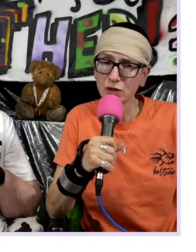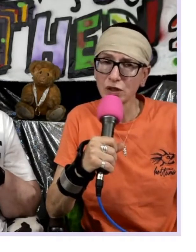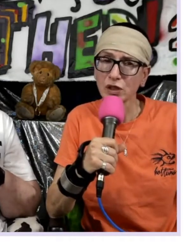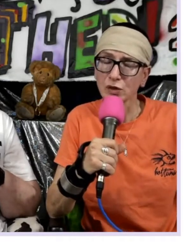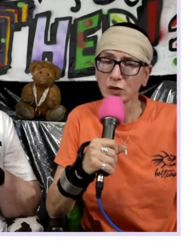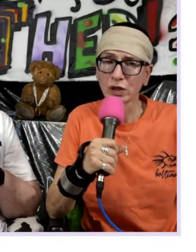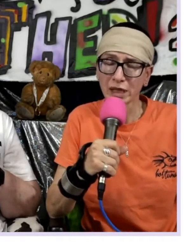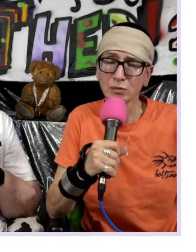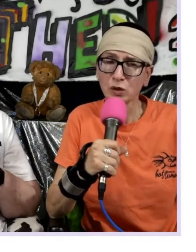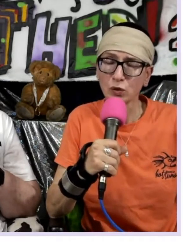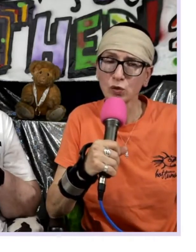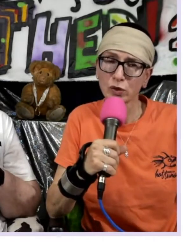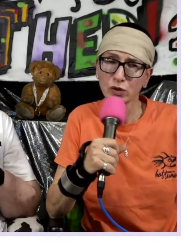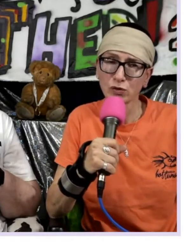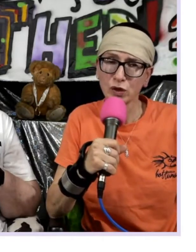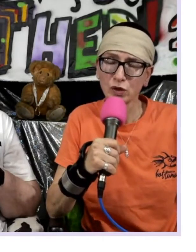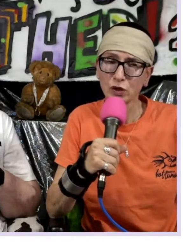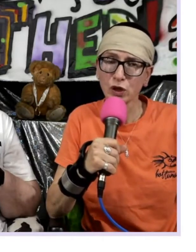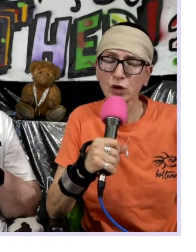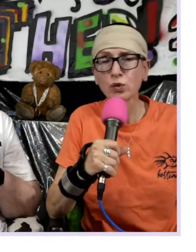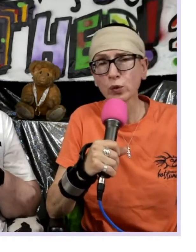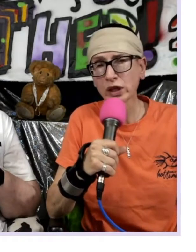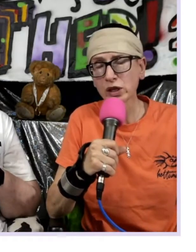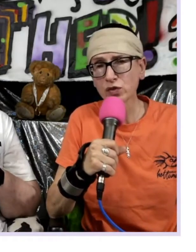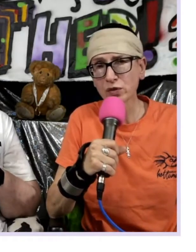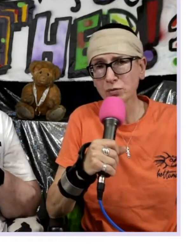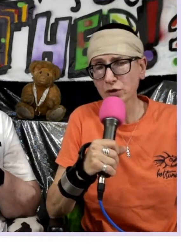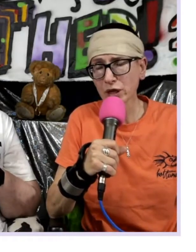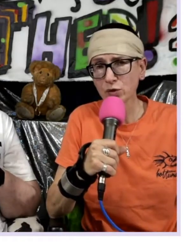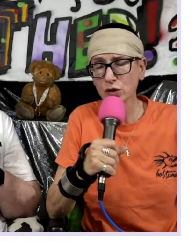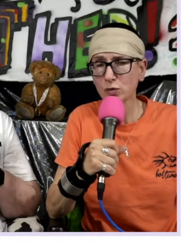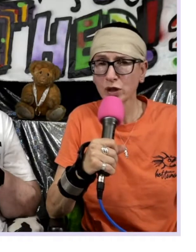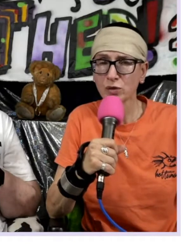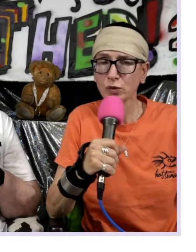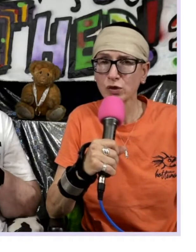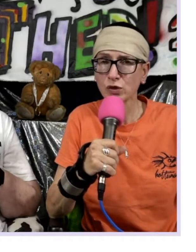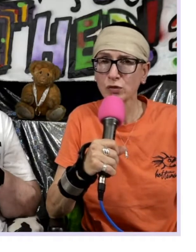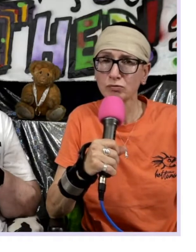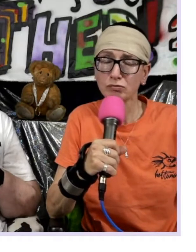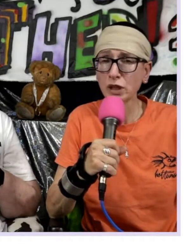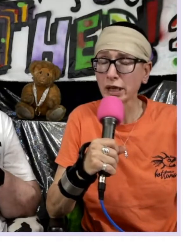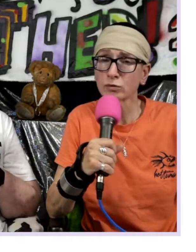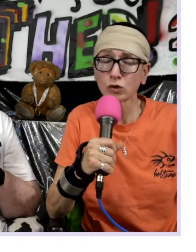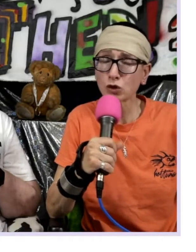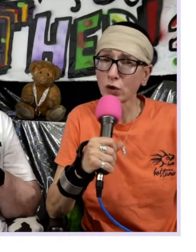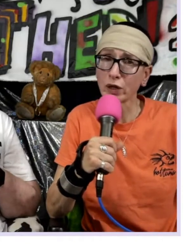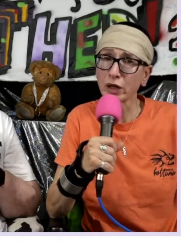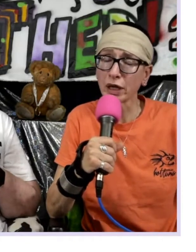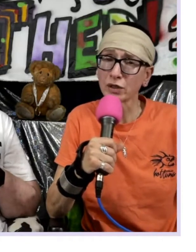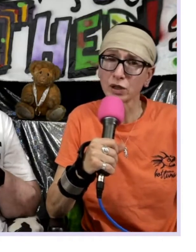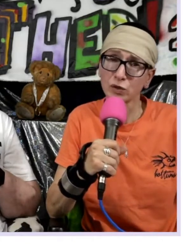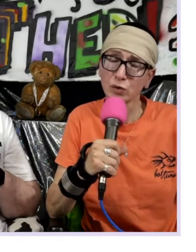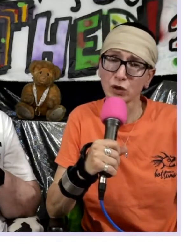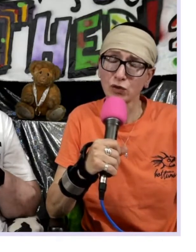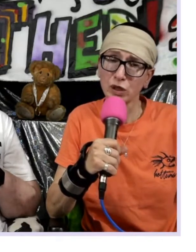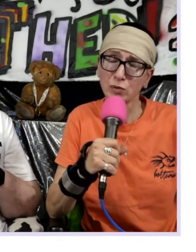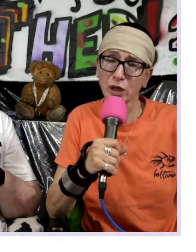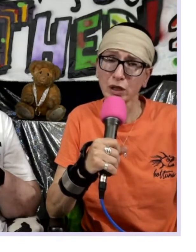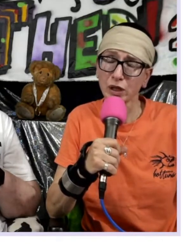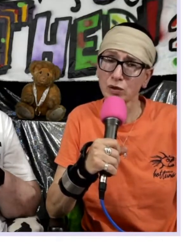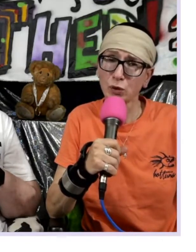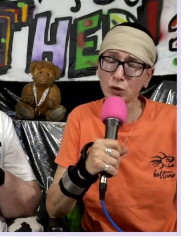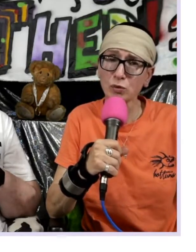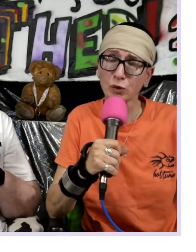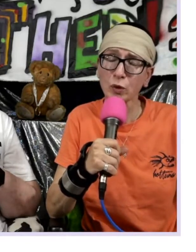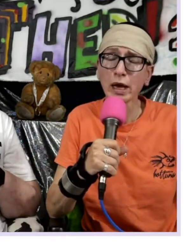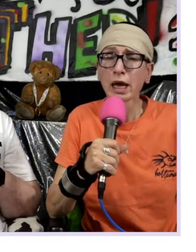great to see that the app is almost ready to go. We're very proud to be able to, trial it and give as much feedback